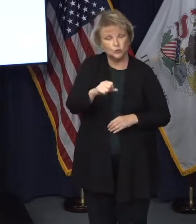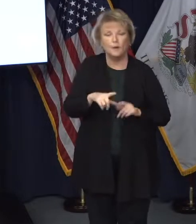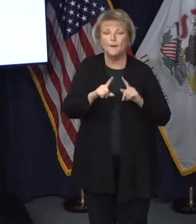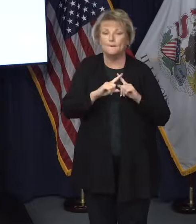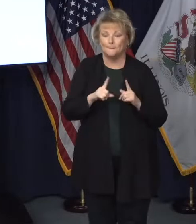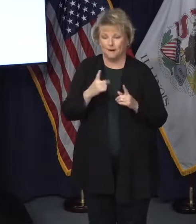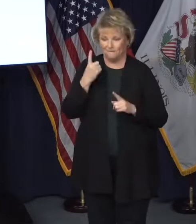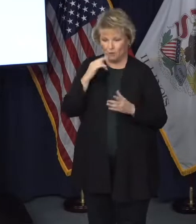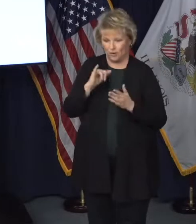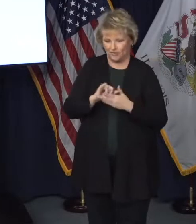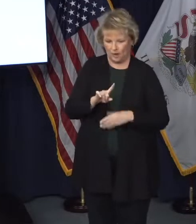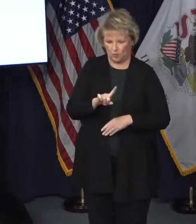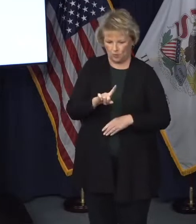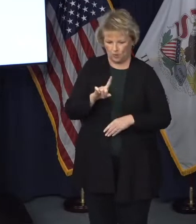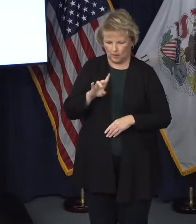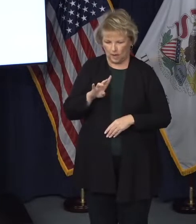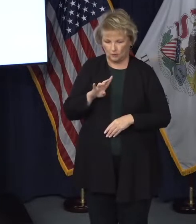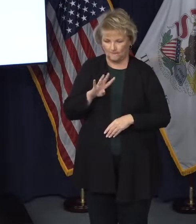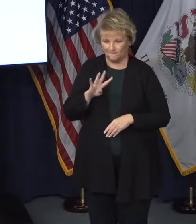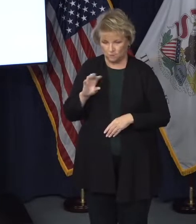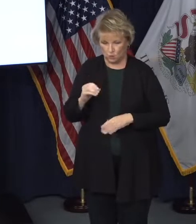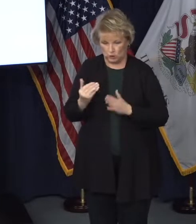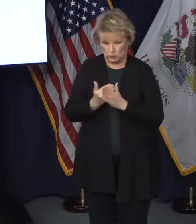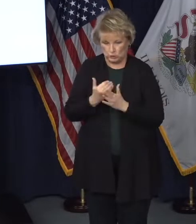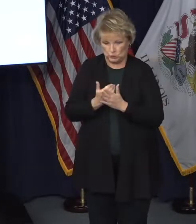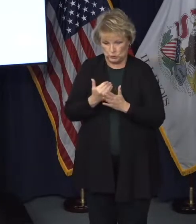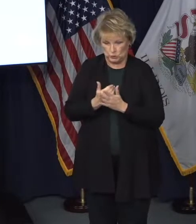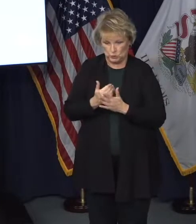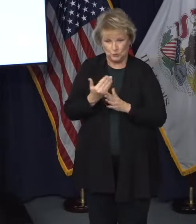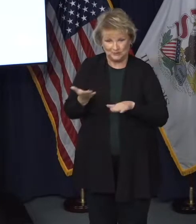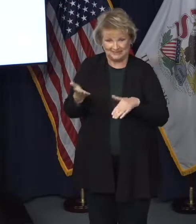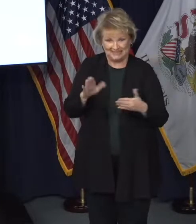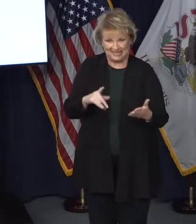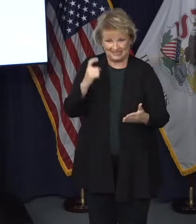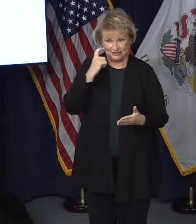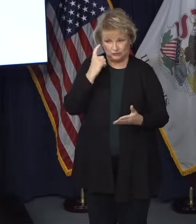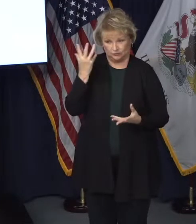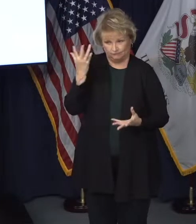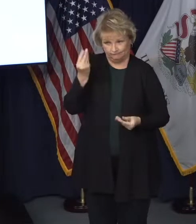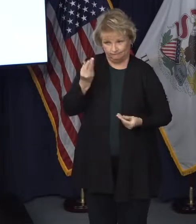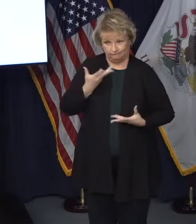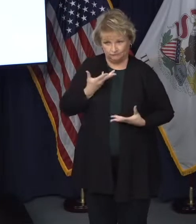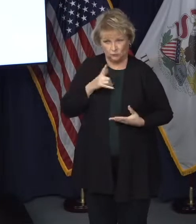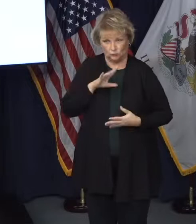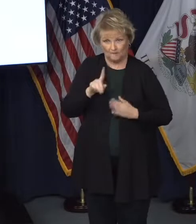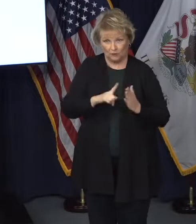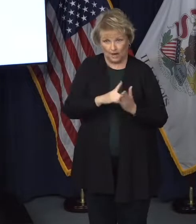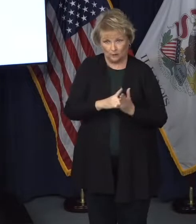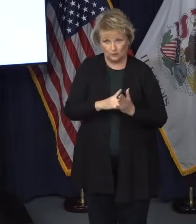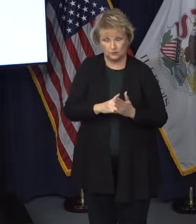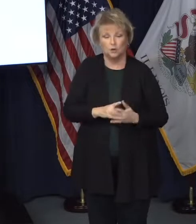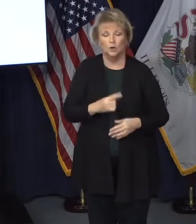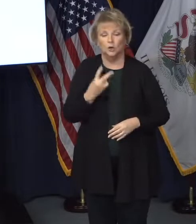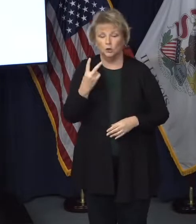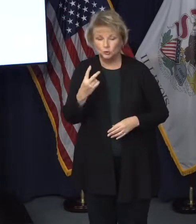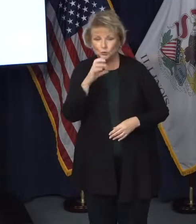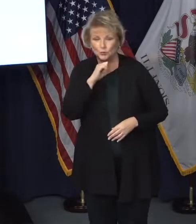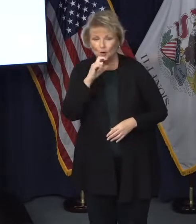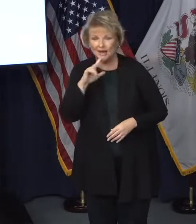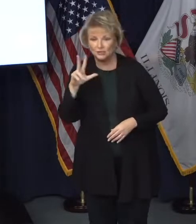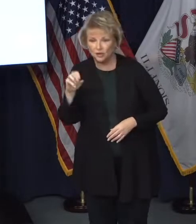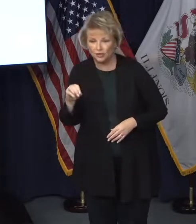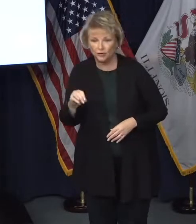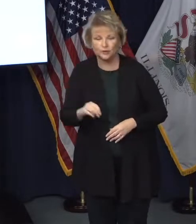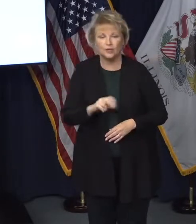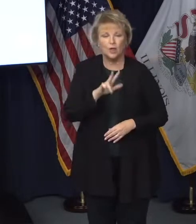the 140 new reports of deaths that we've gotten, 2 of them were in their 30s, 3